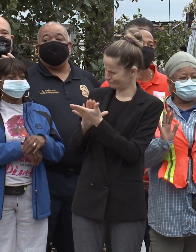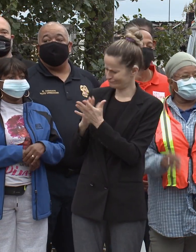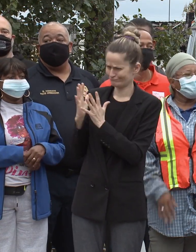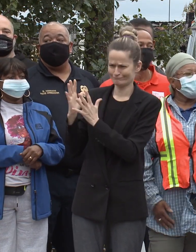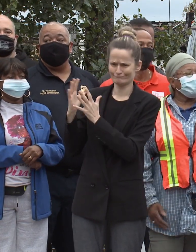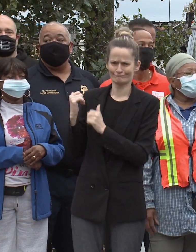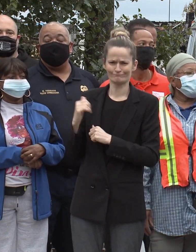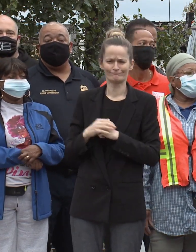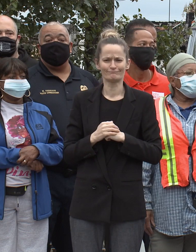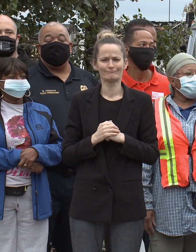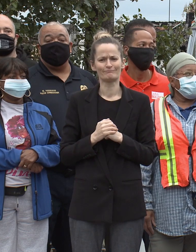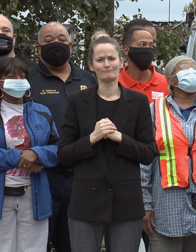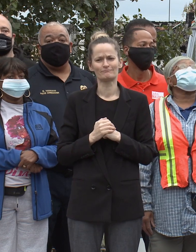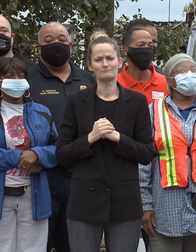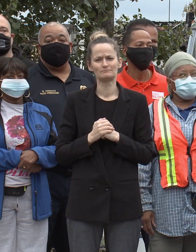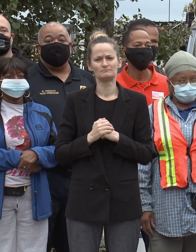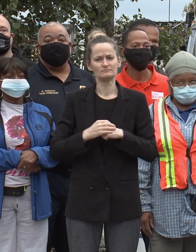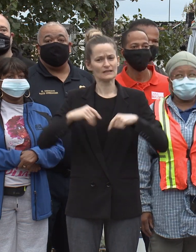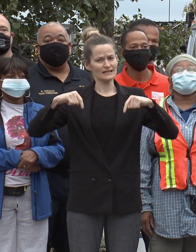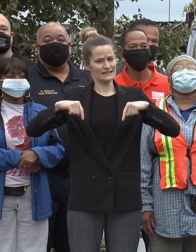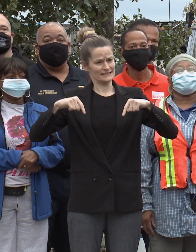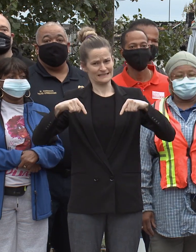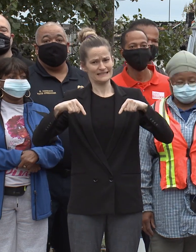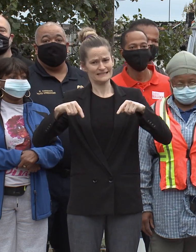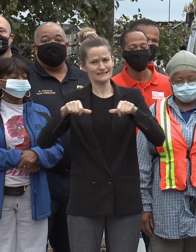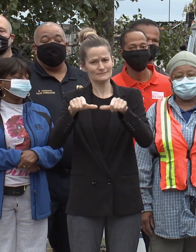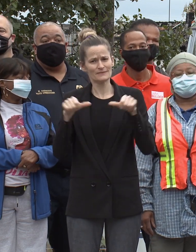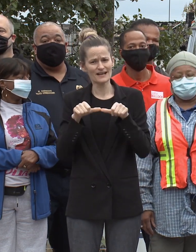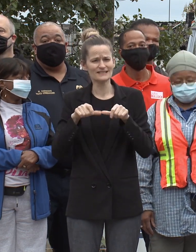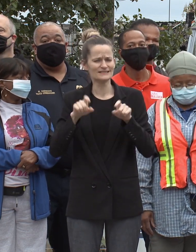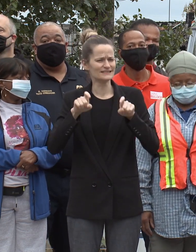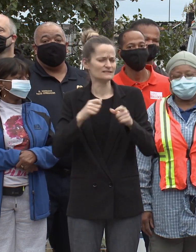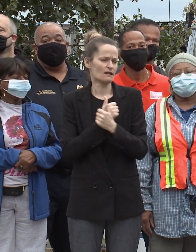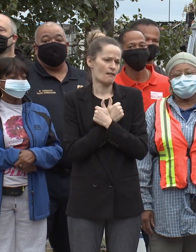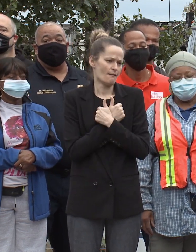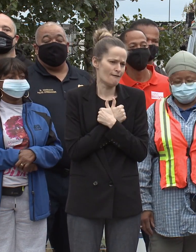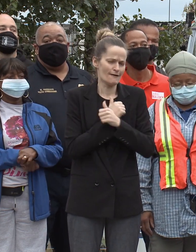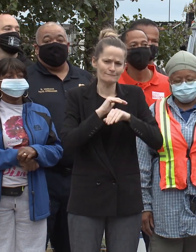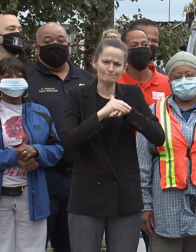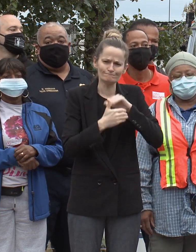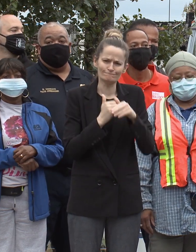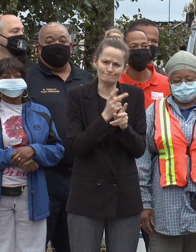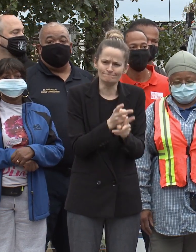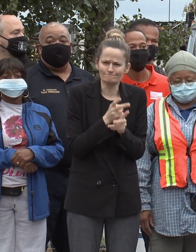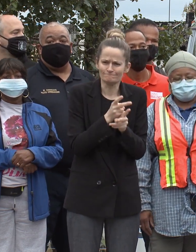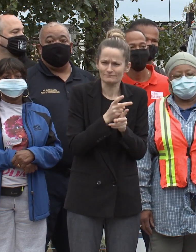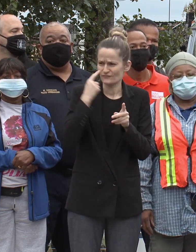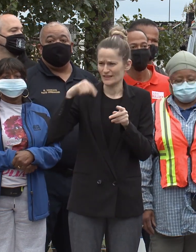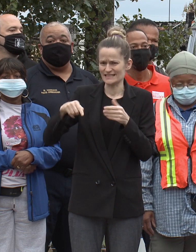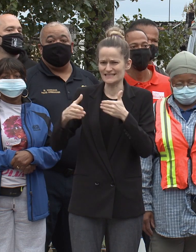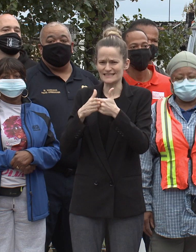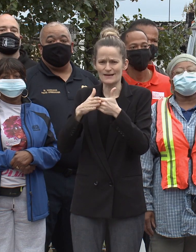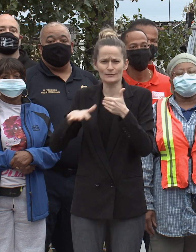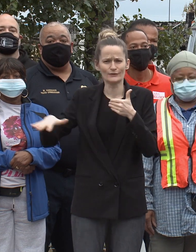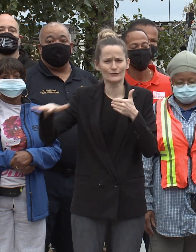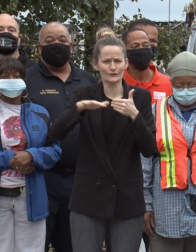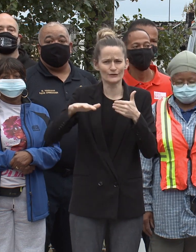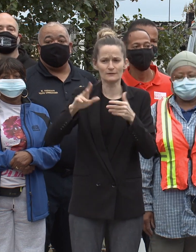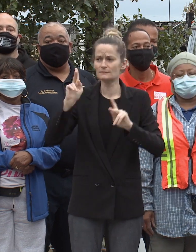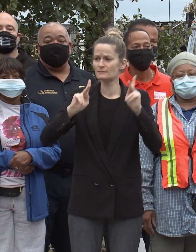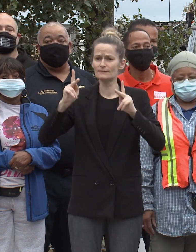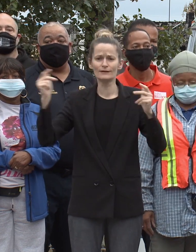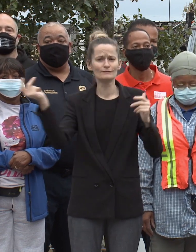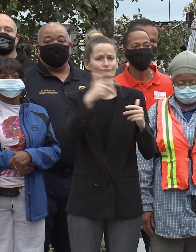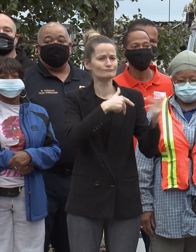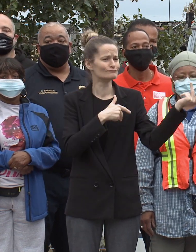because Carrollton Ridge needs a little bit more love and attention. This is a neighborhood that folks like to drive in and dump trash